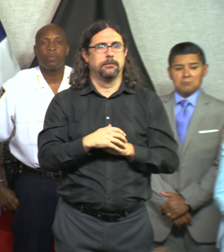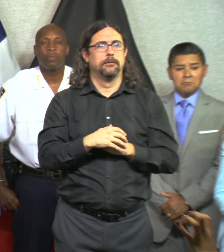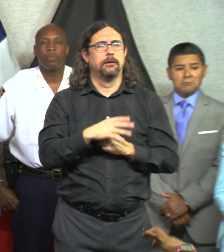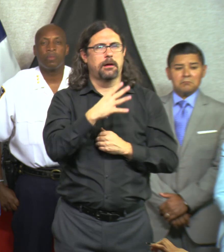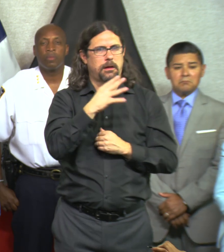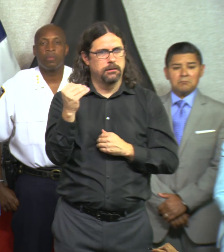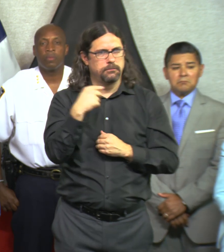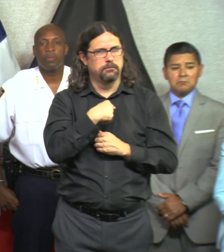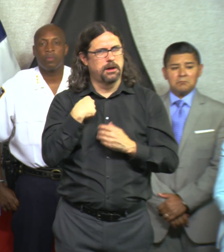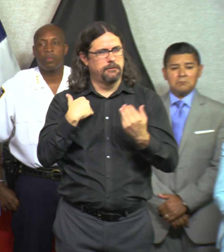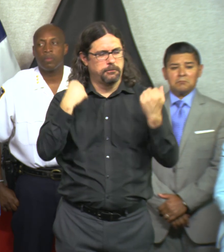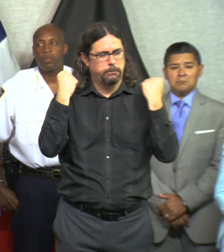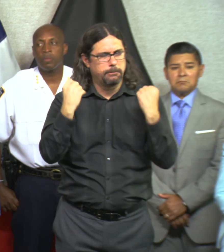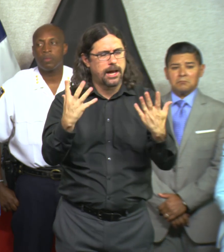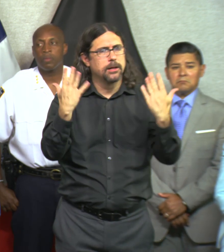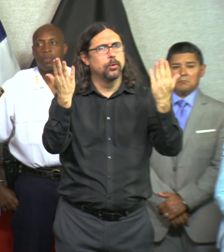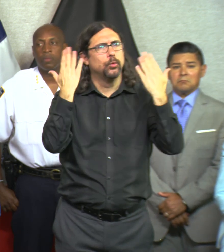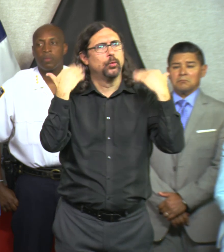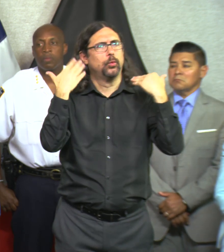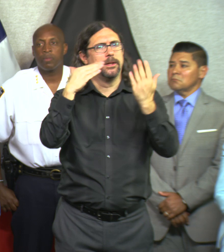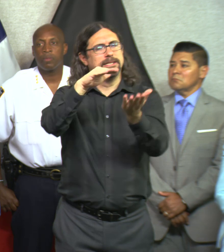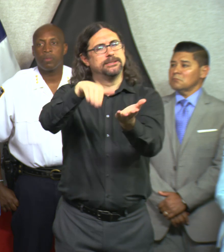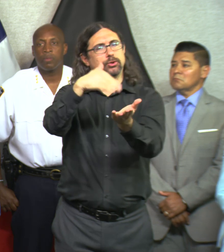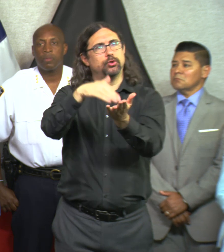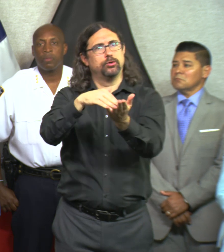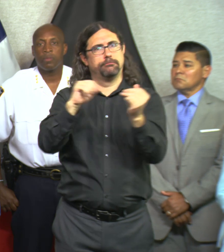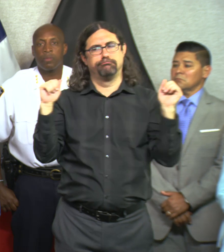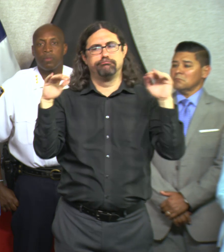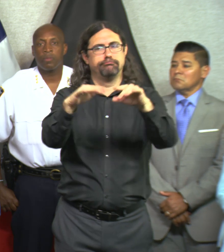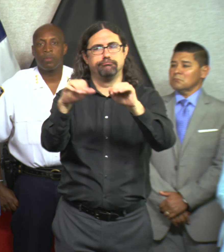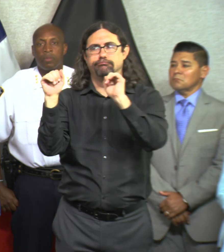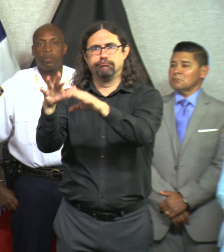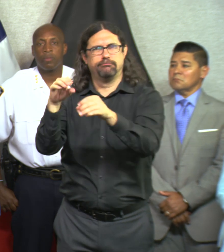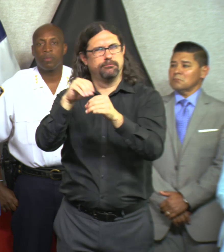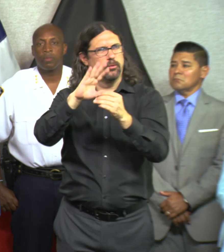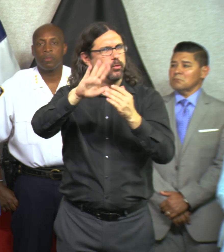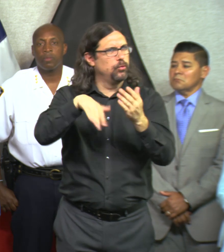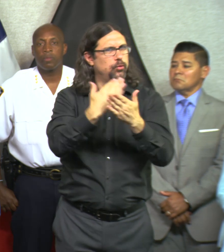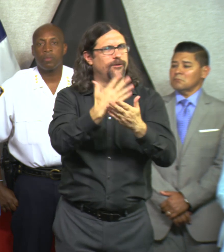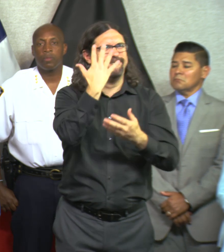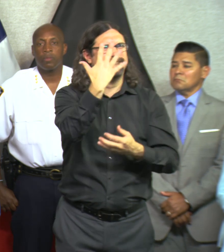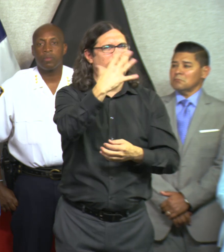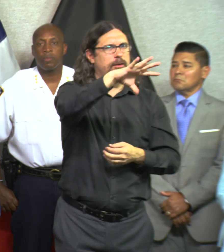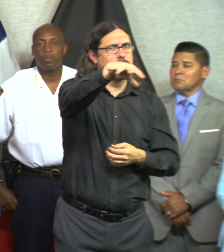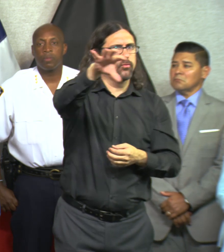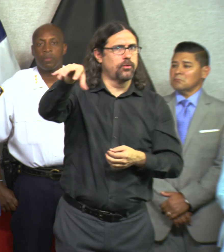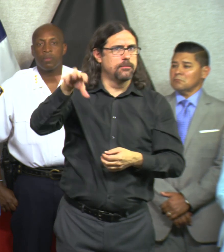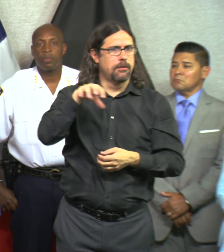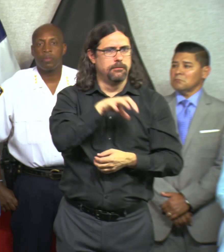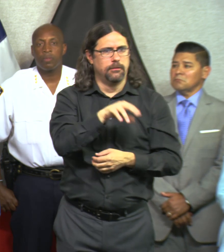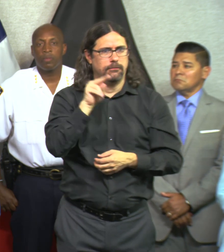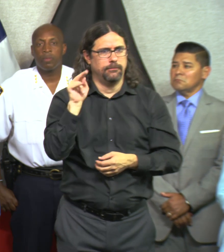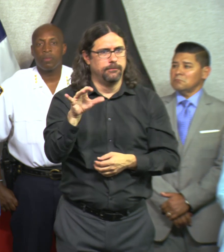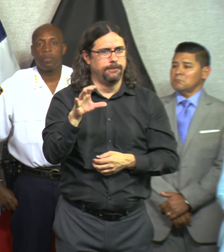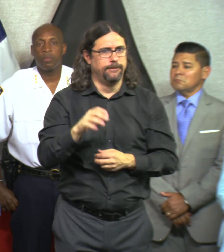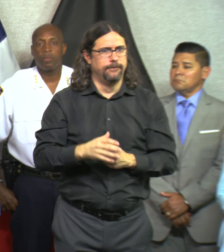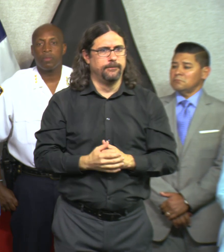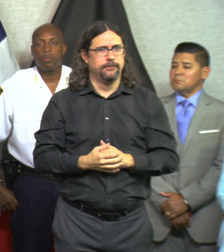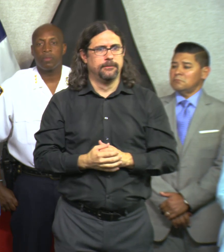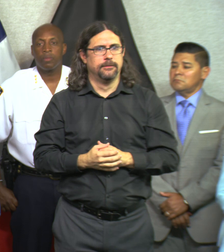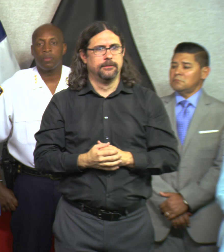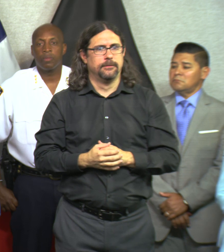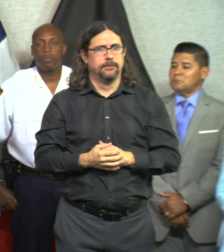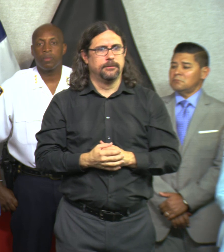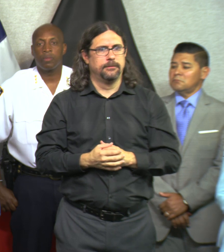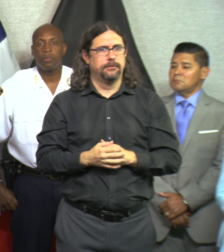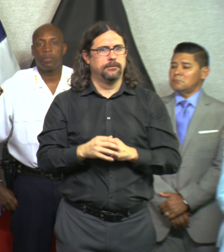going to movie theaters or restaurants or other public spaces like malls or